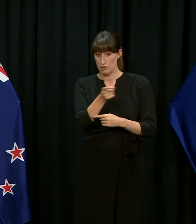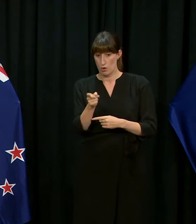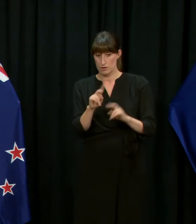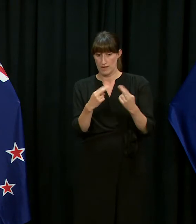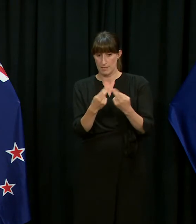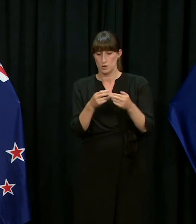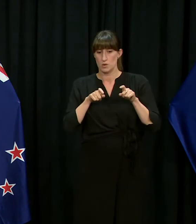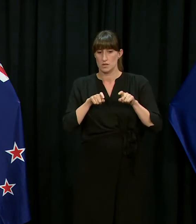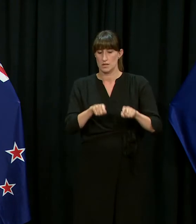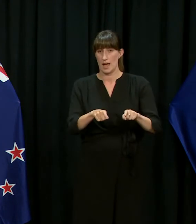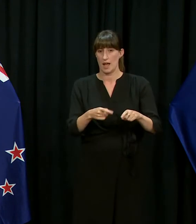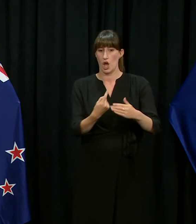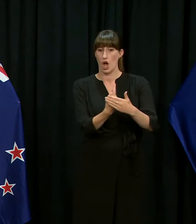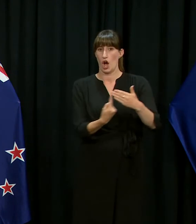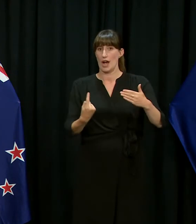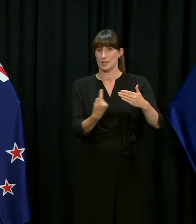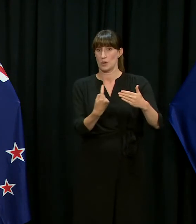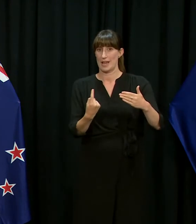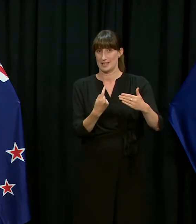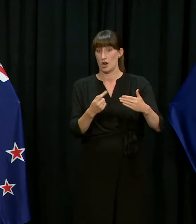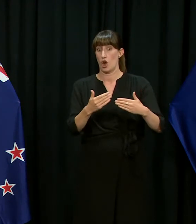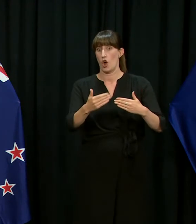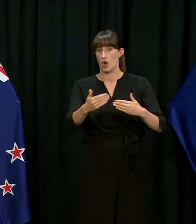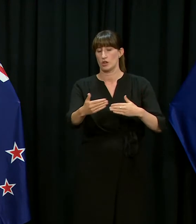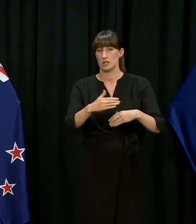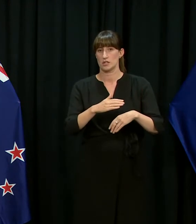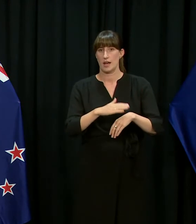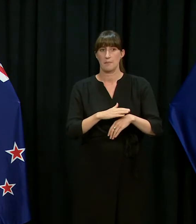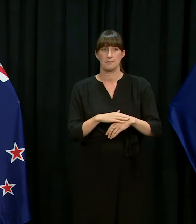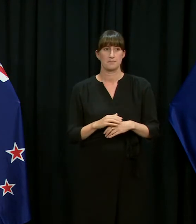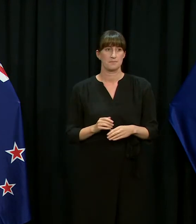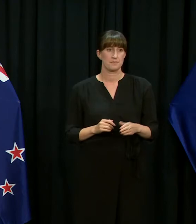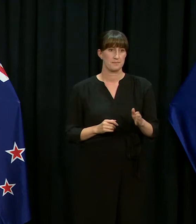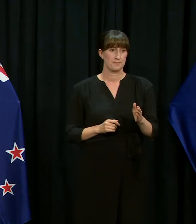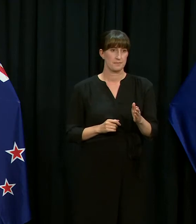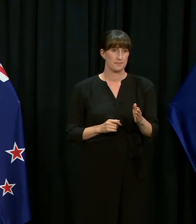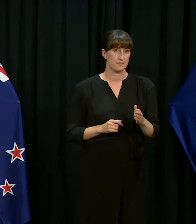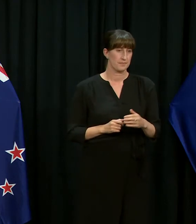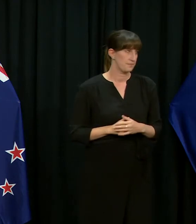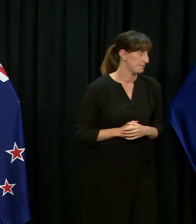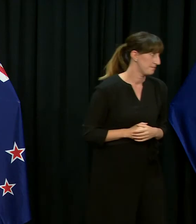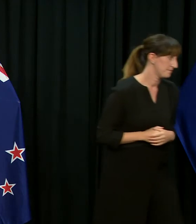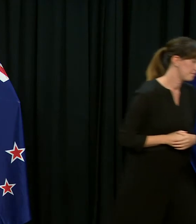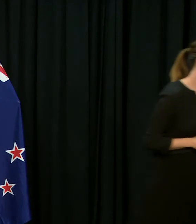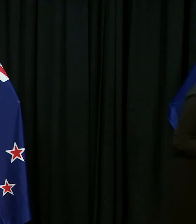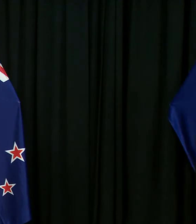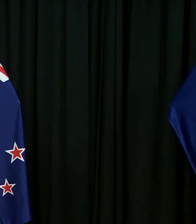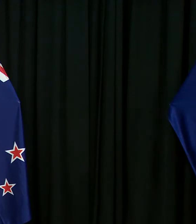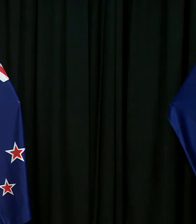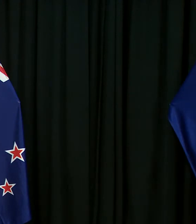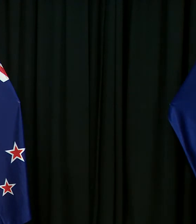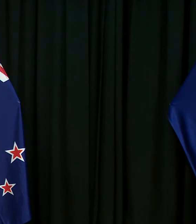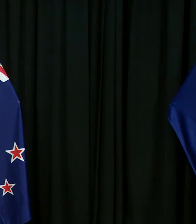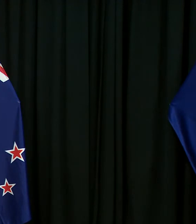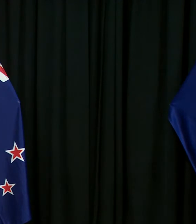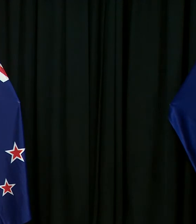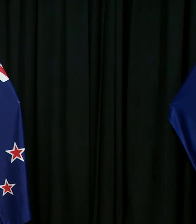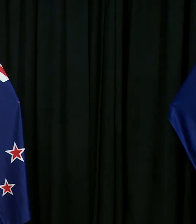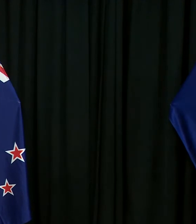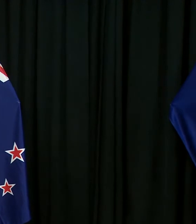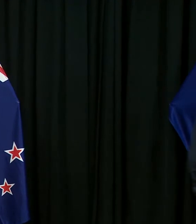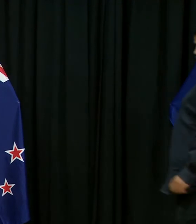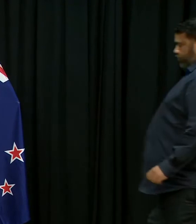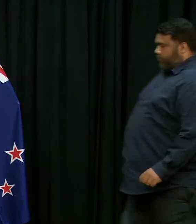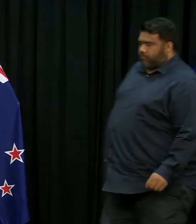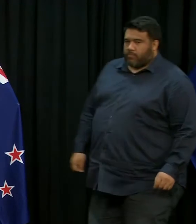others. Jane, and then I'll come back to you, Audrey. New Zealand's experienced now the UK and South African variants, what have we